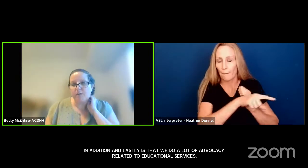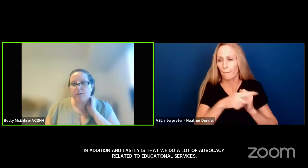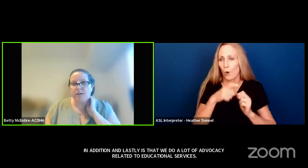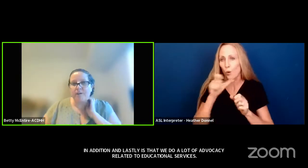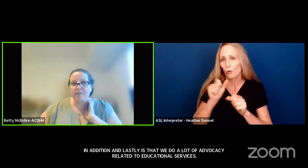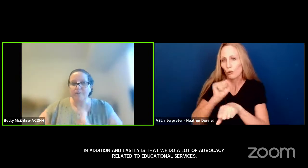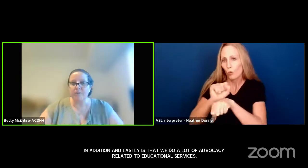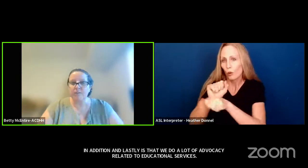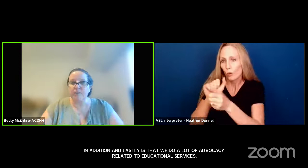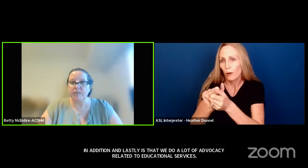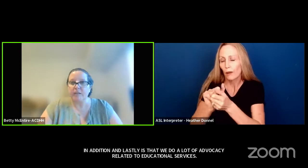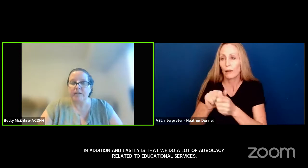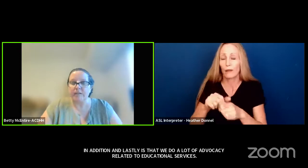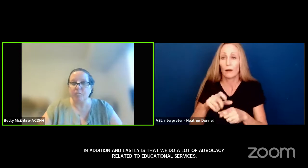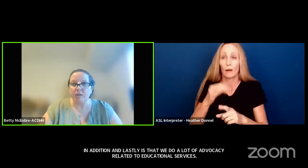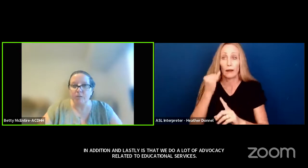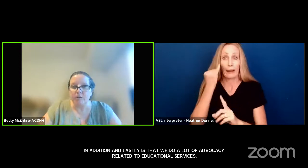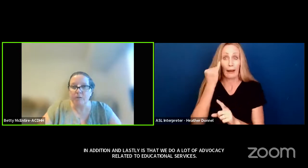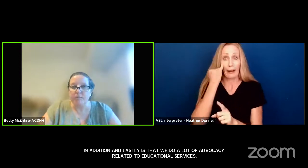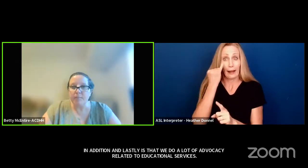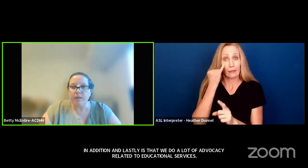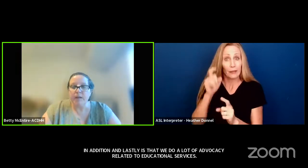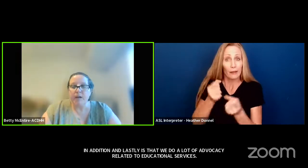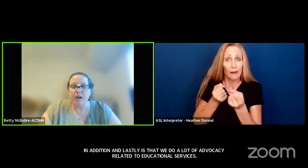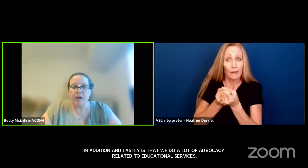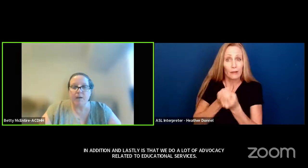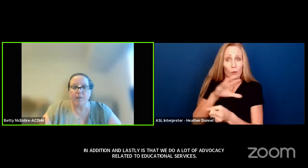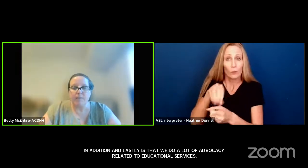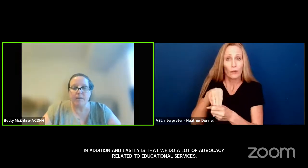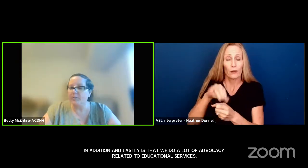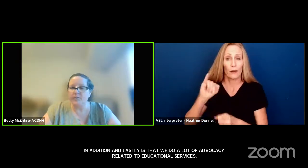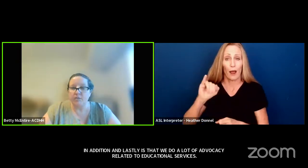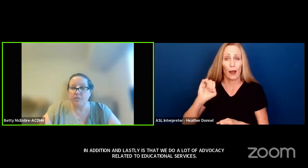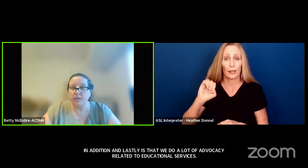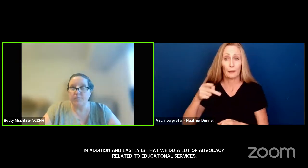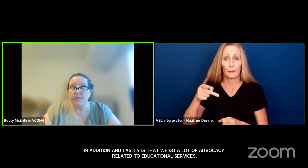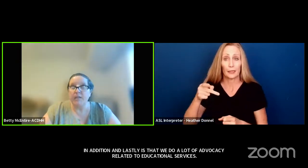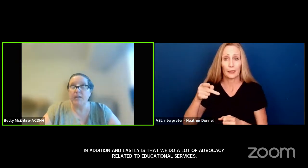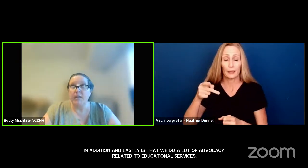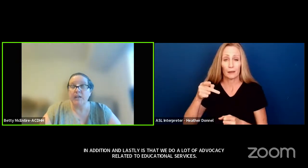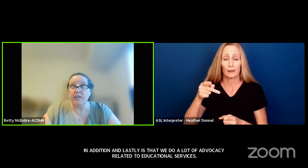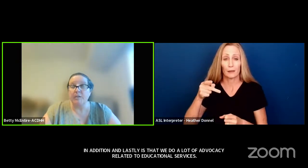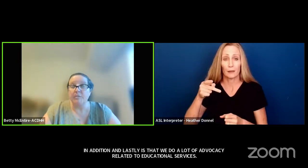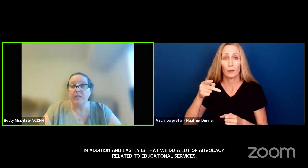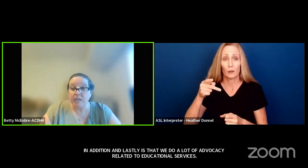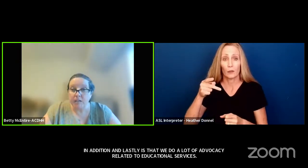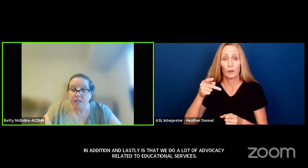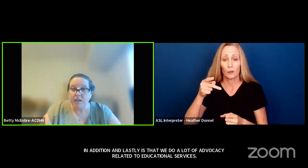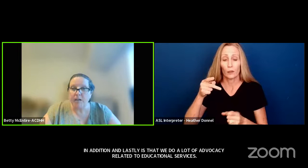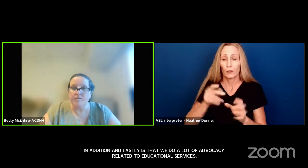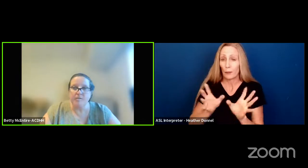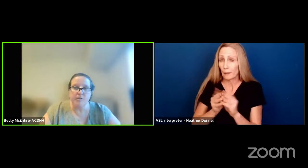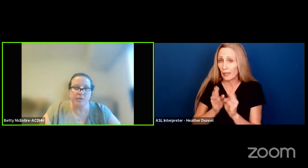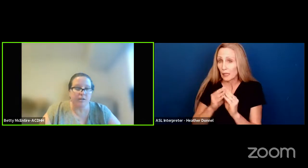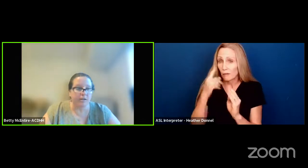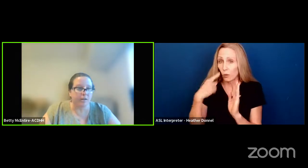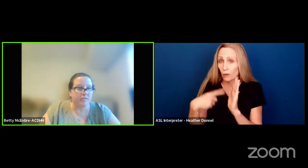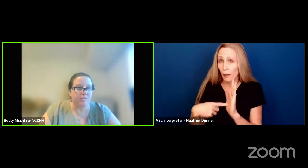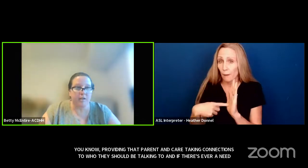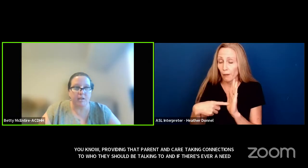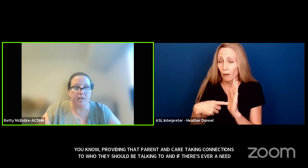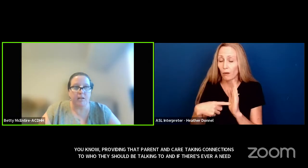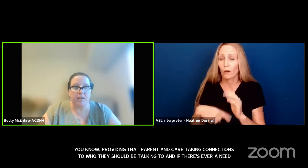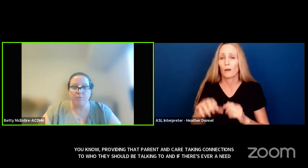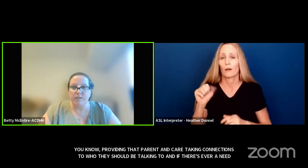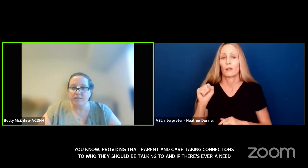need for advocacy within an IEP program, an IEP meeting. Sonia